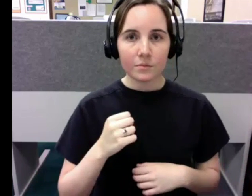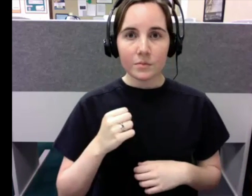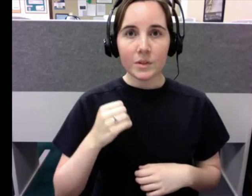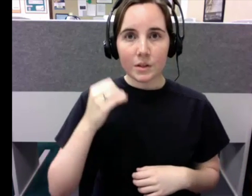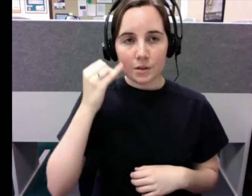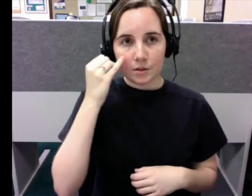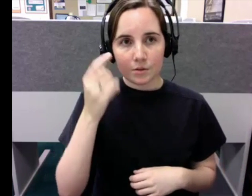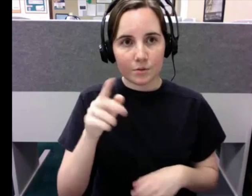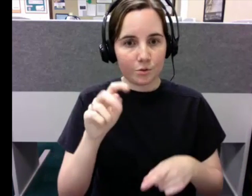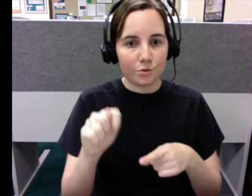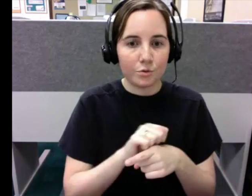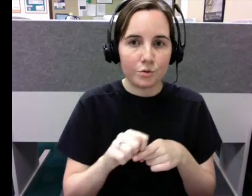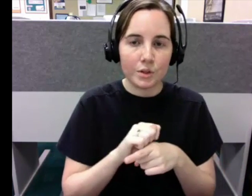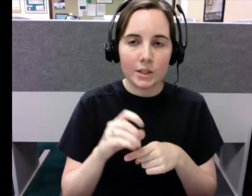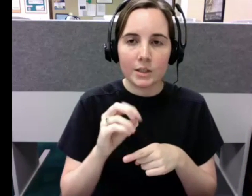count.